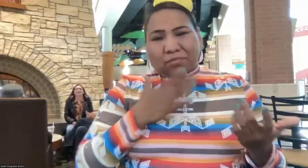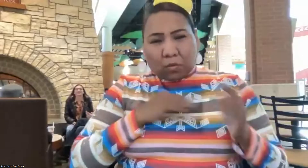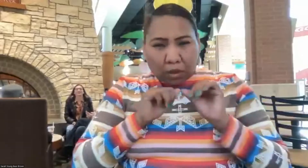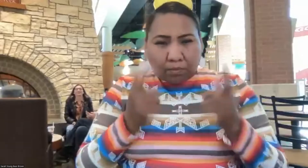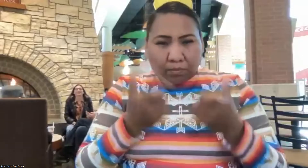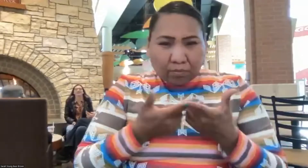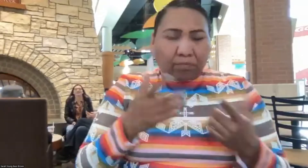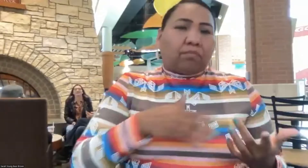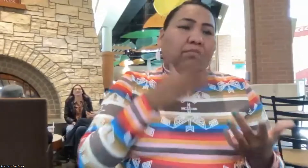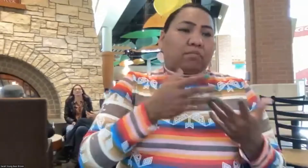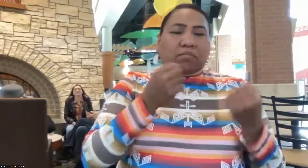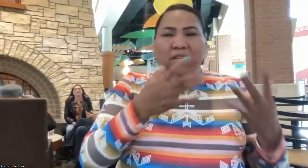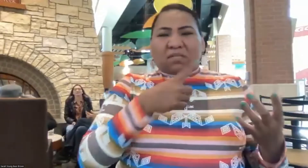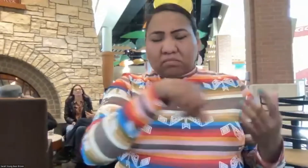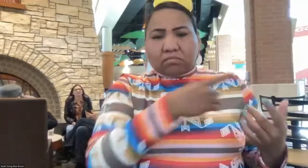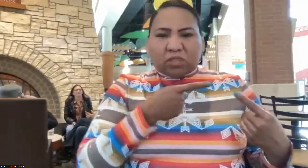What I've learned is that